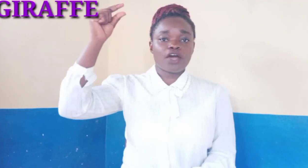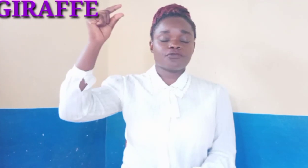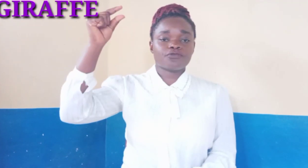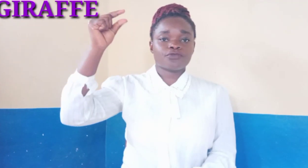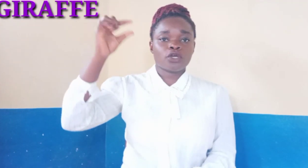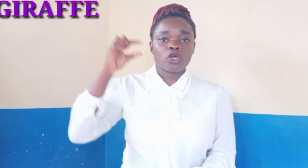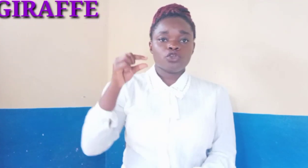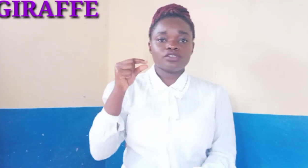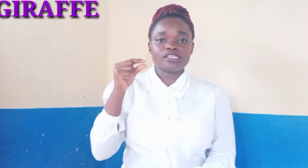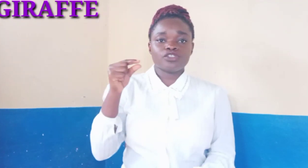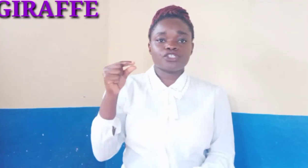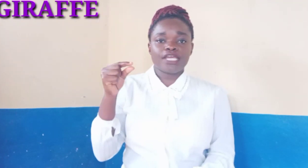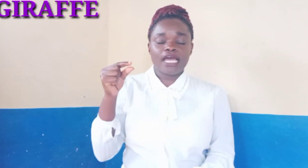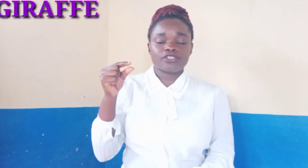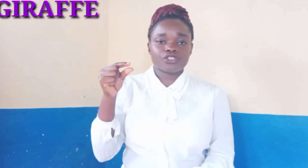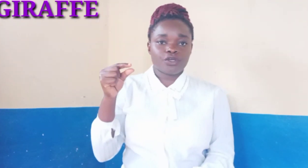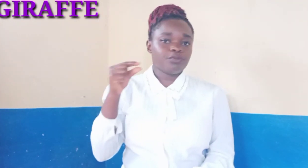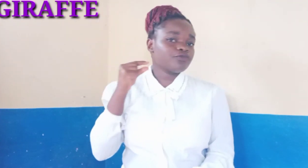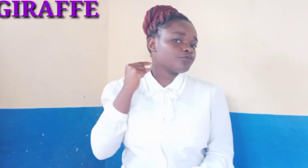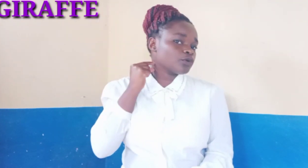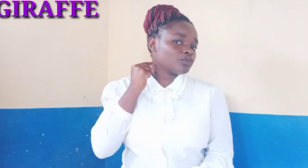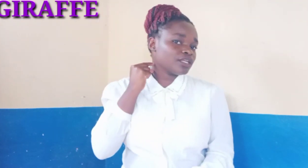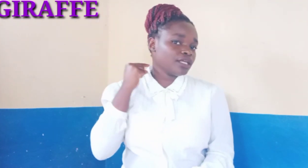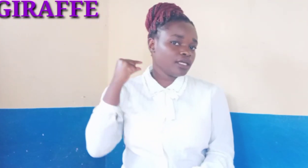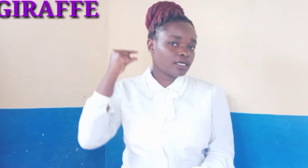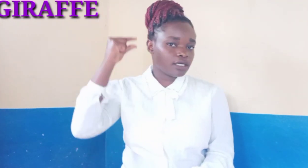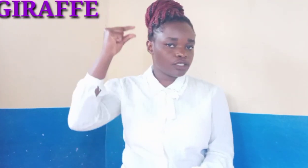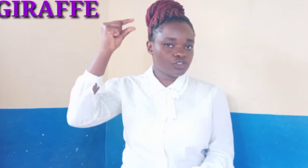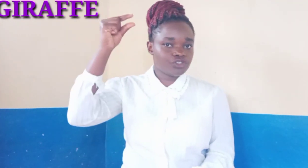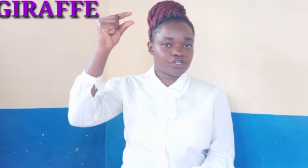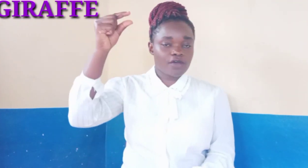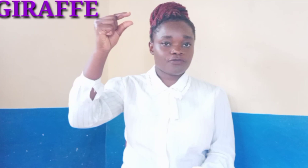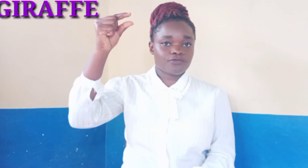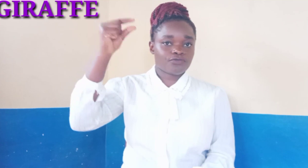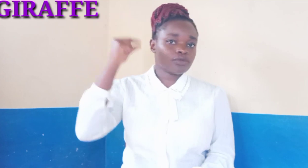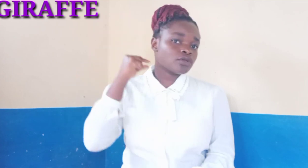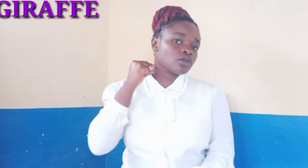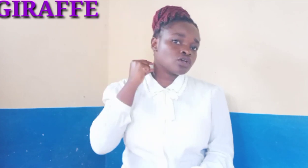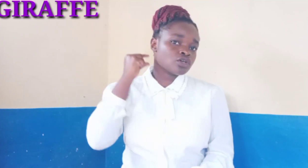Giraffe. Giraffe. Using G hand shape from the neck. Giraffe.